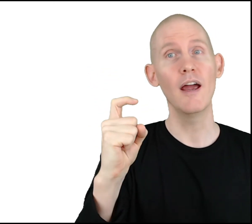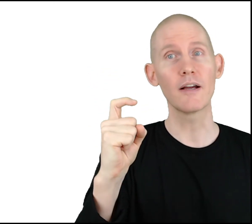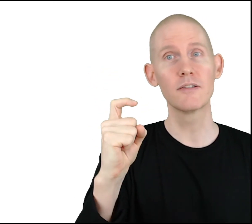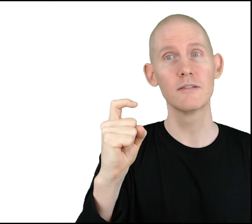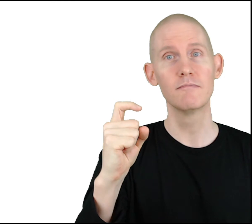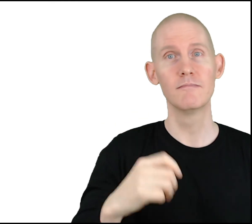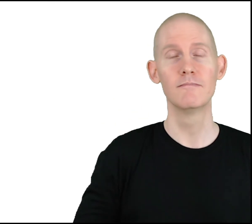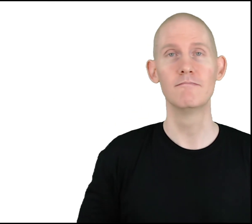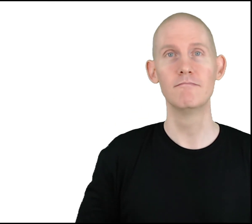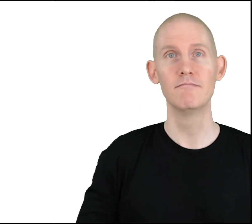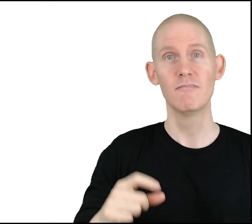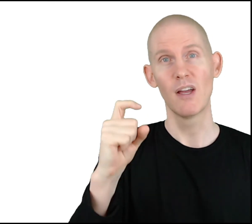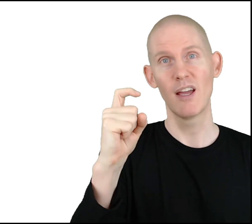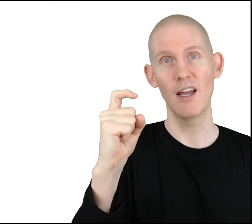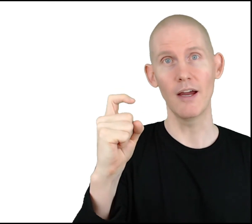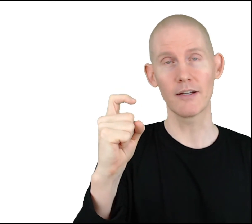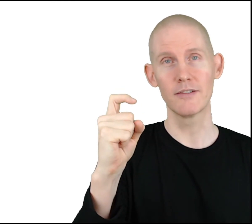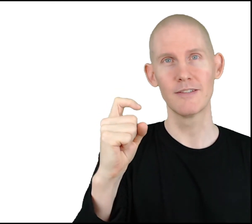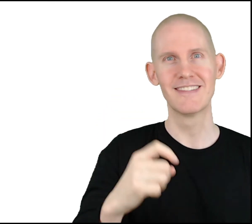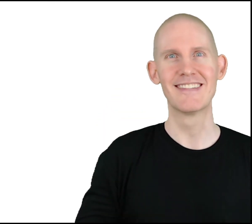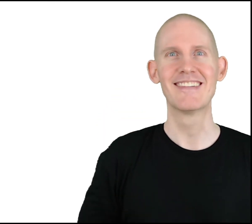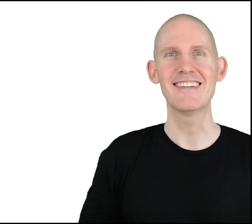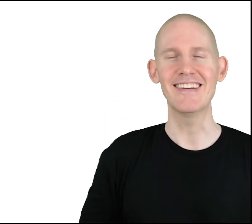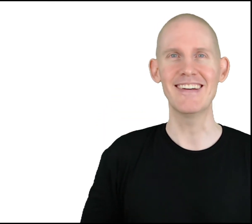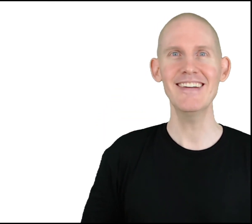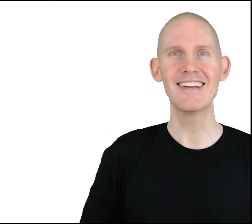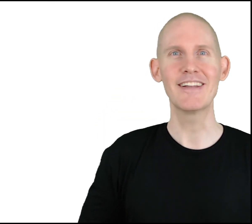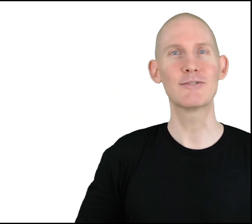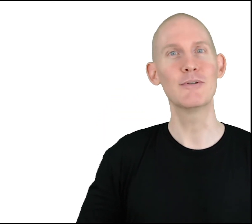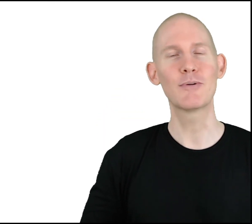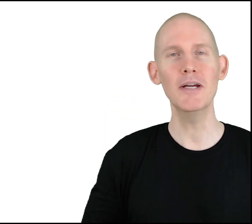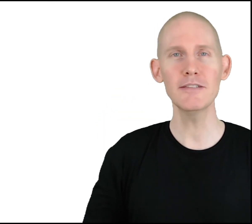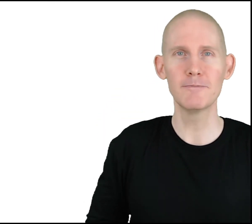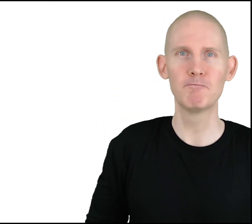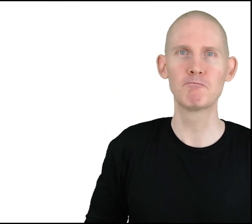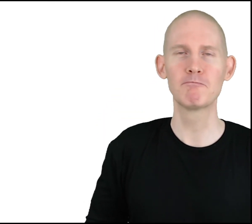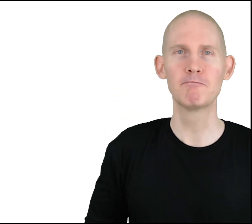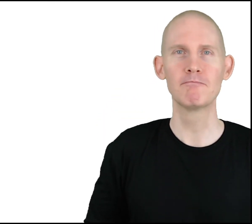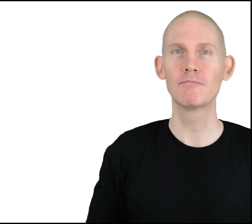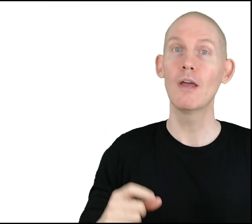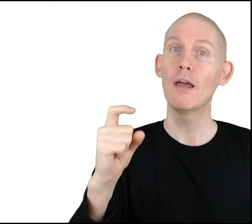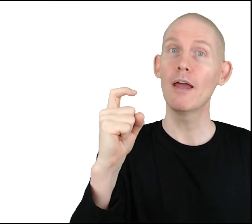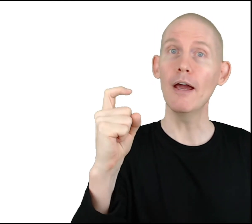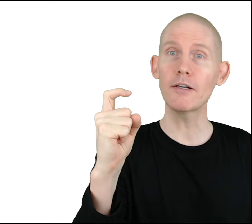X. X. Let's do it twice. X.